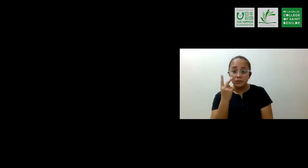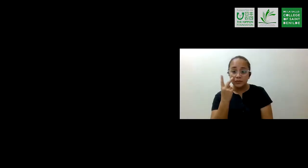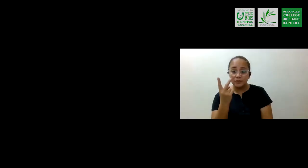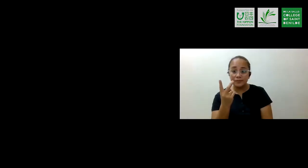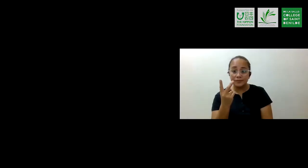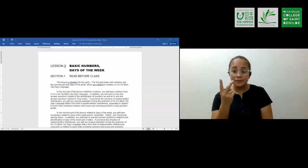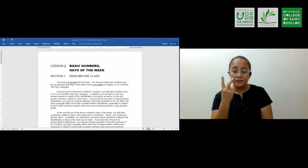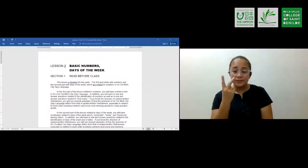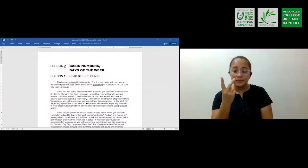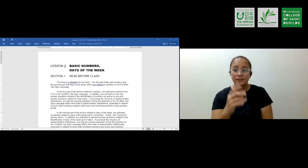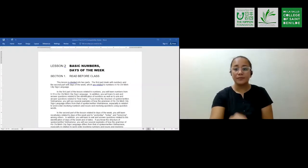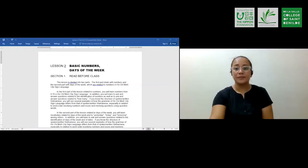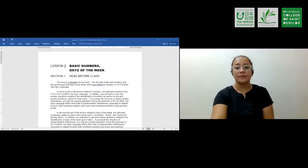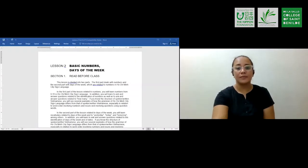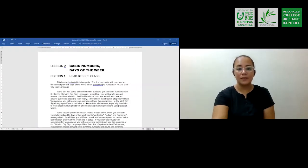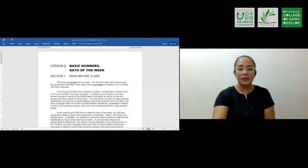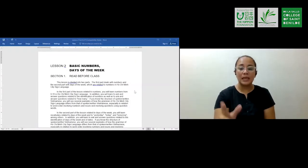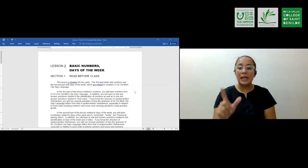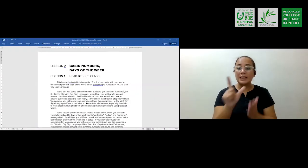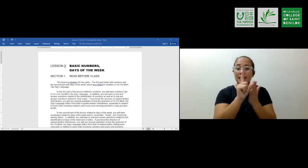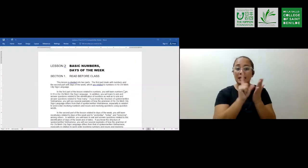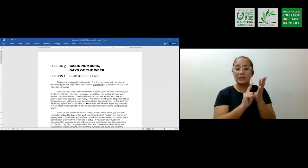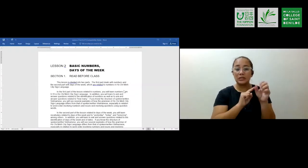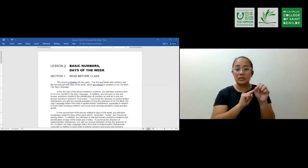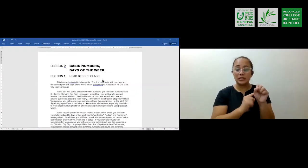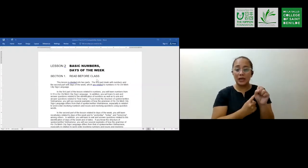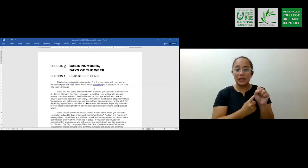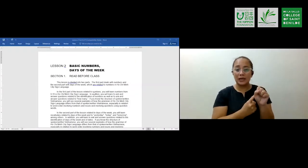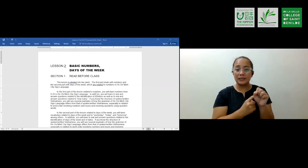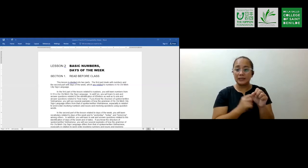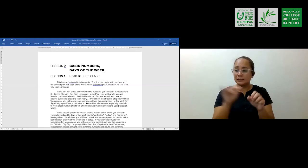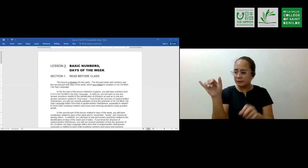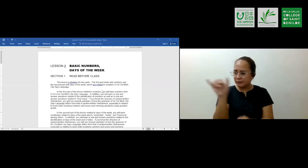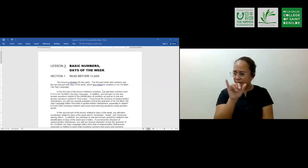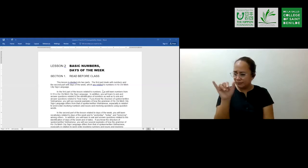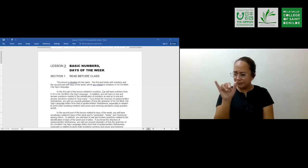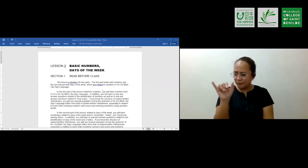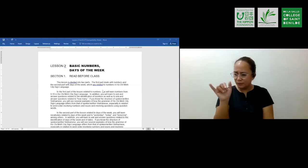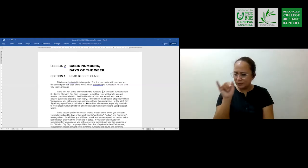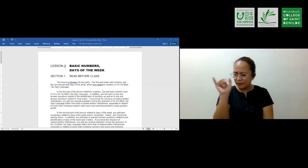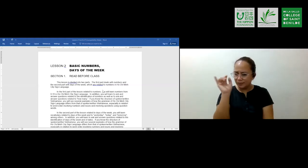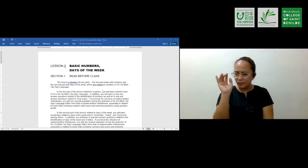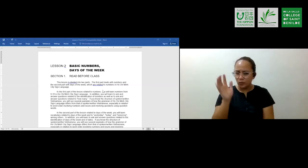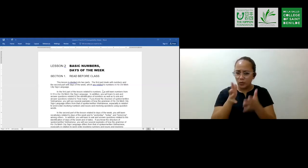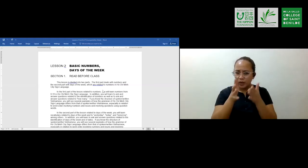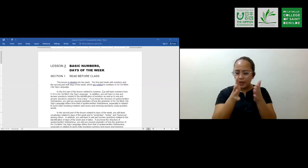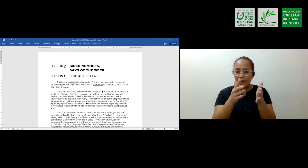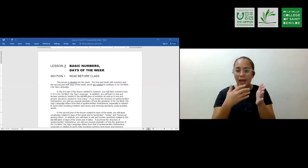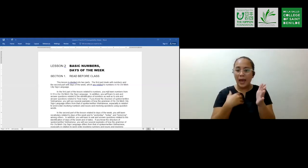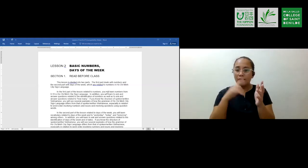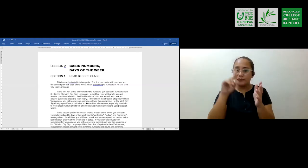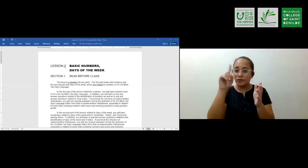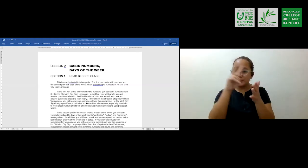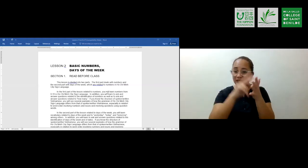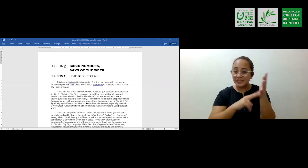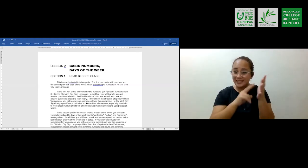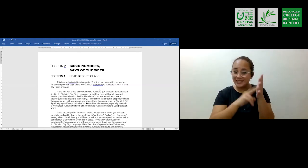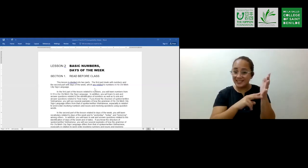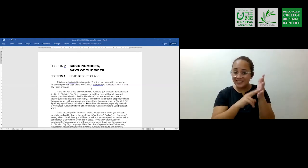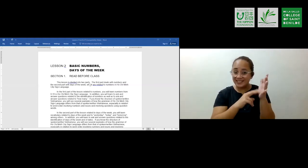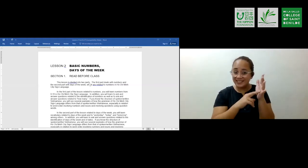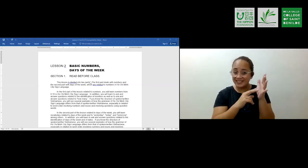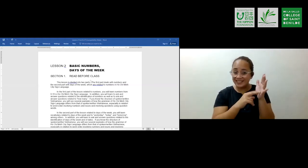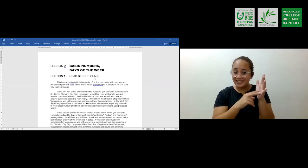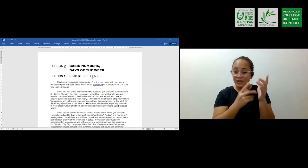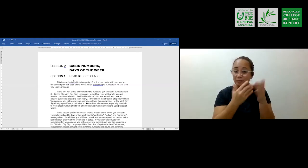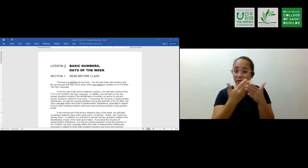is that the lesson starts off in a similar way. There's some readings to do at the beginning, before